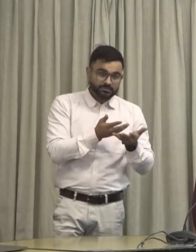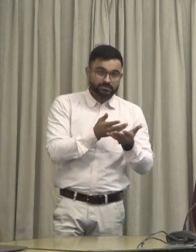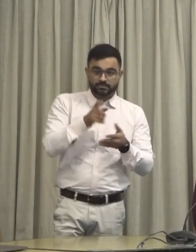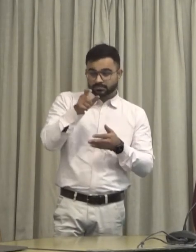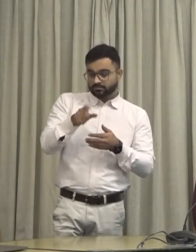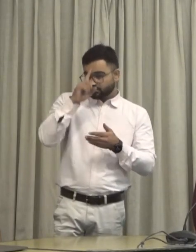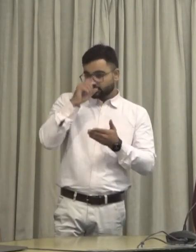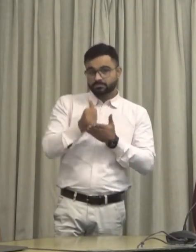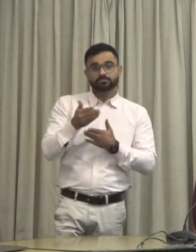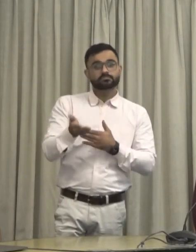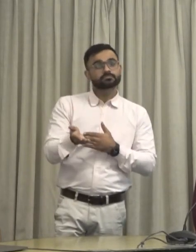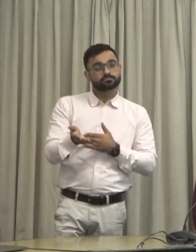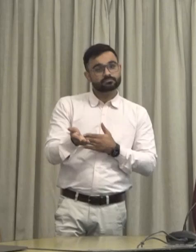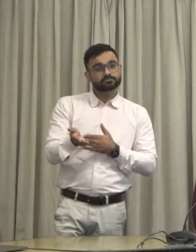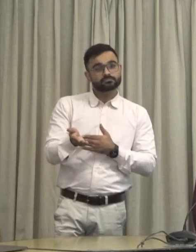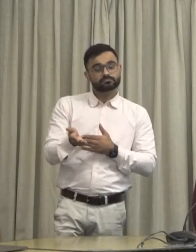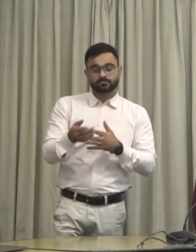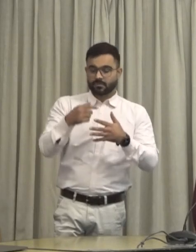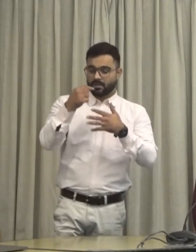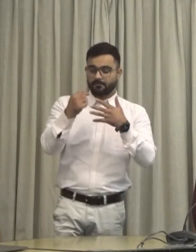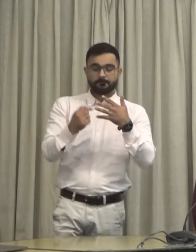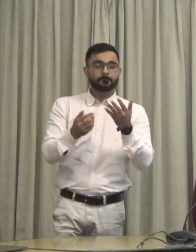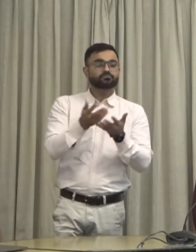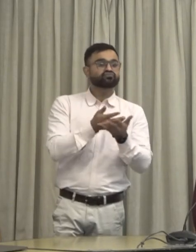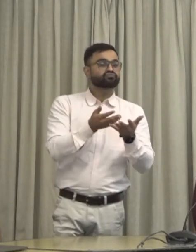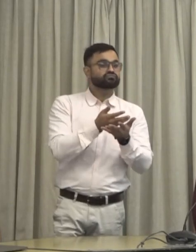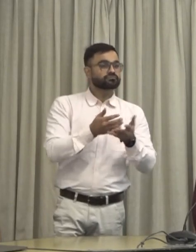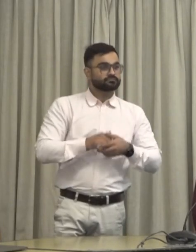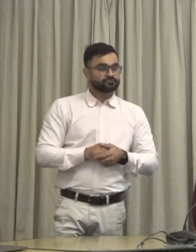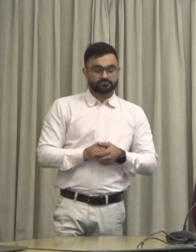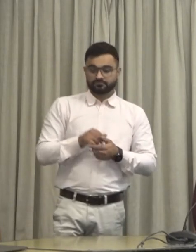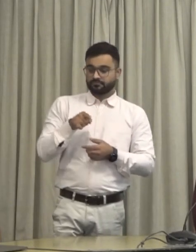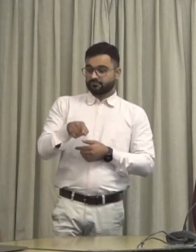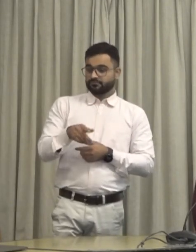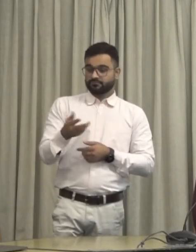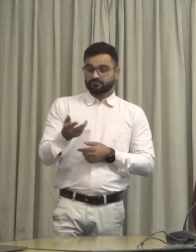can bring it to the point of discussion. Whether